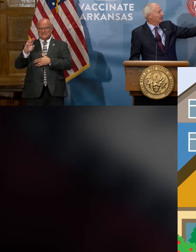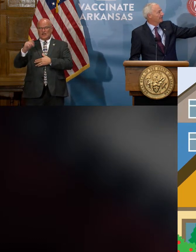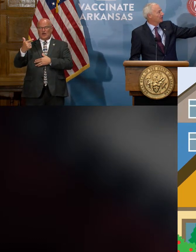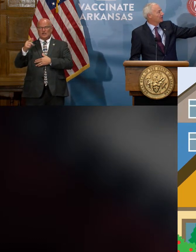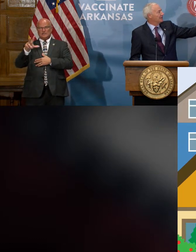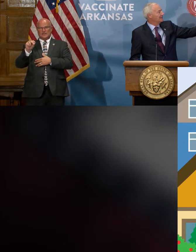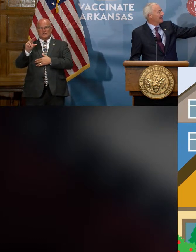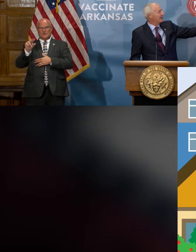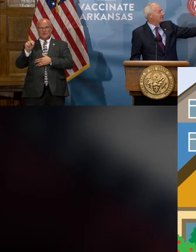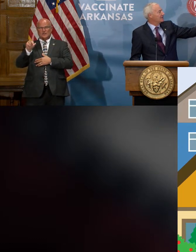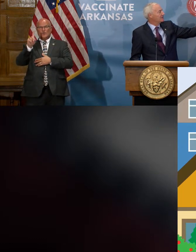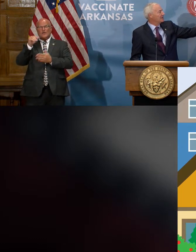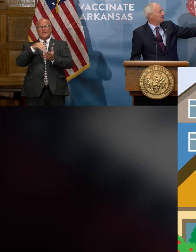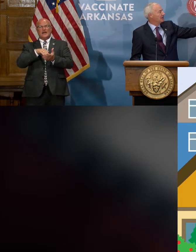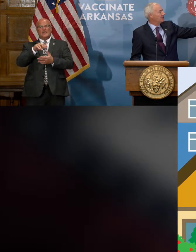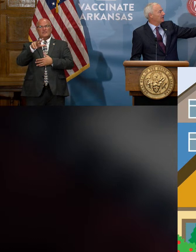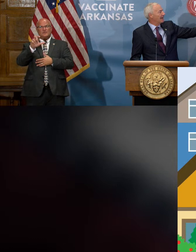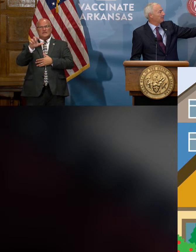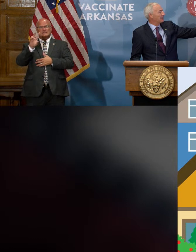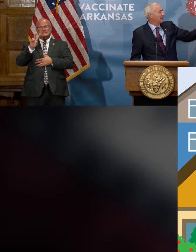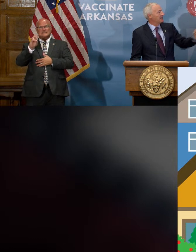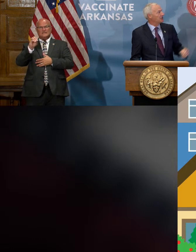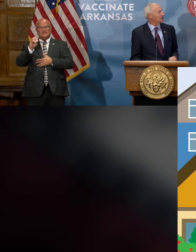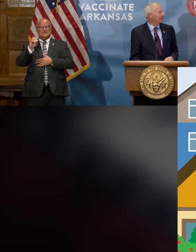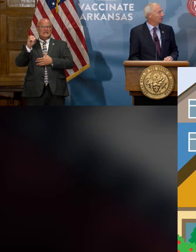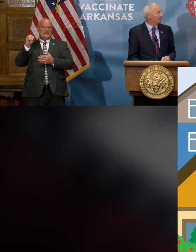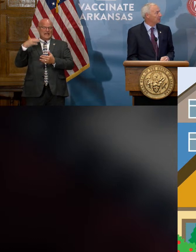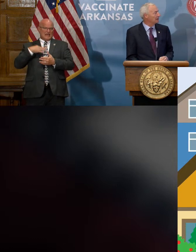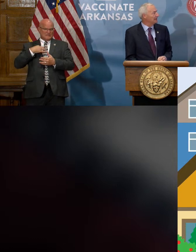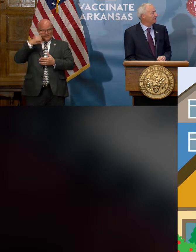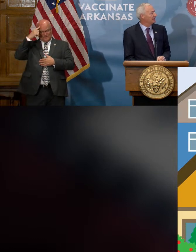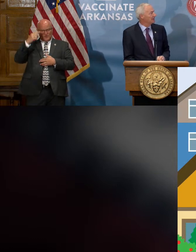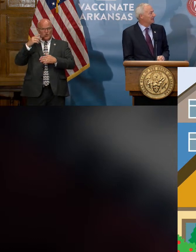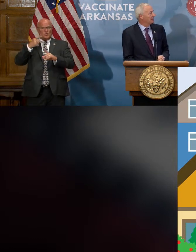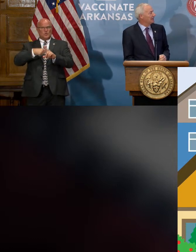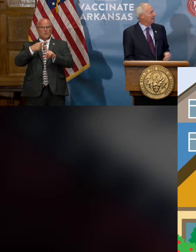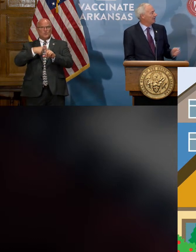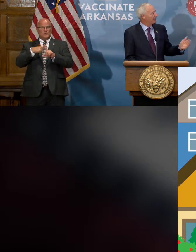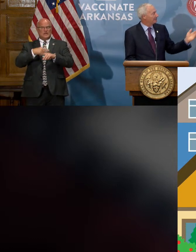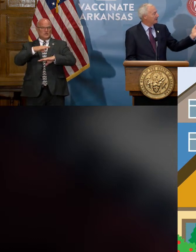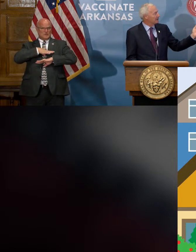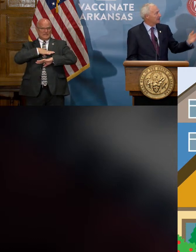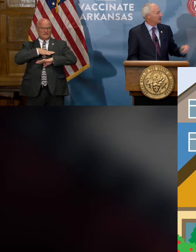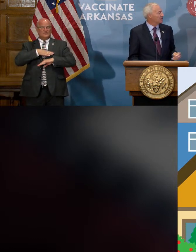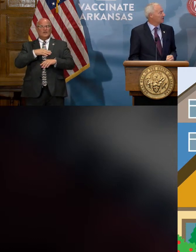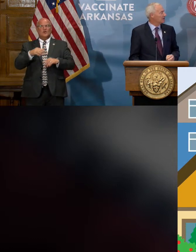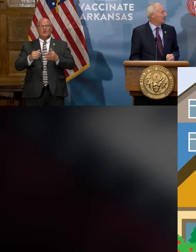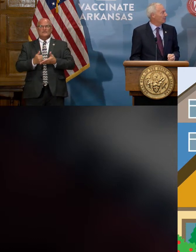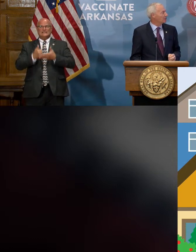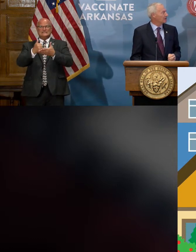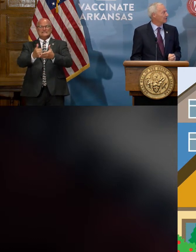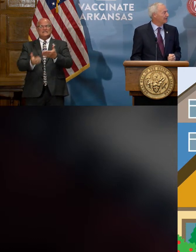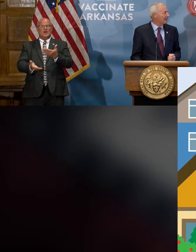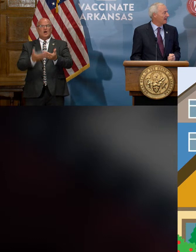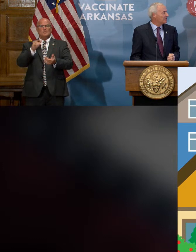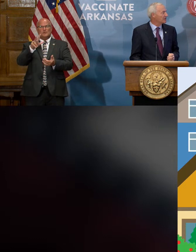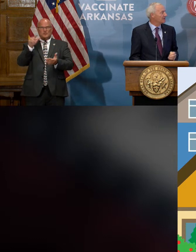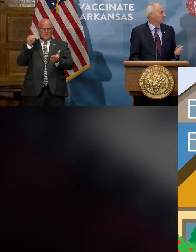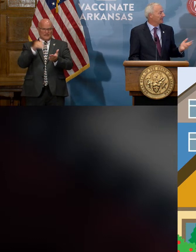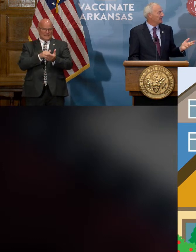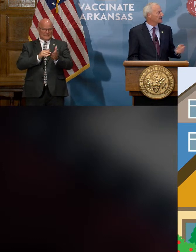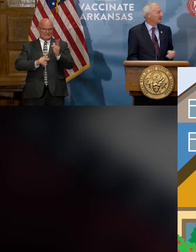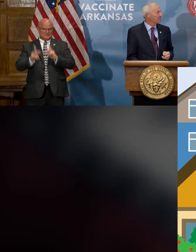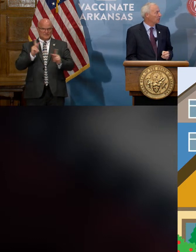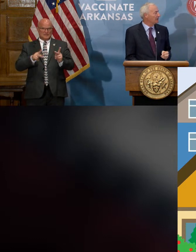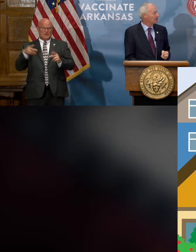August 30th, 13,700 applications for rent relief. We've assisted almost